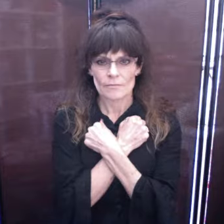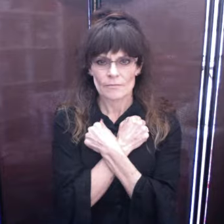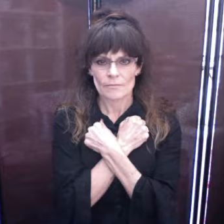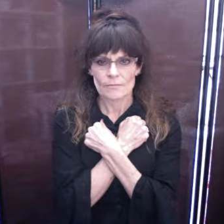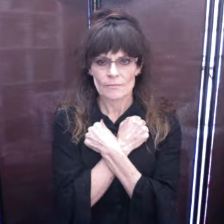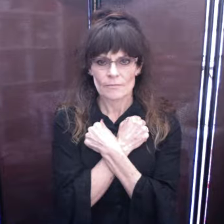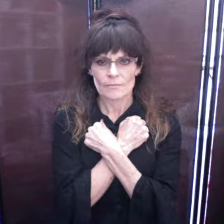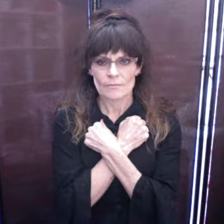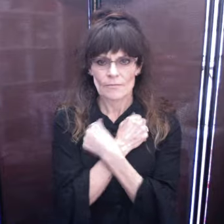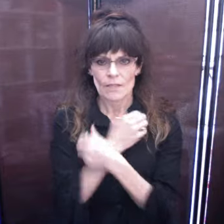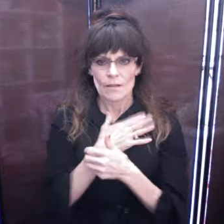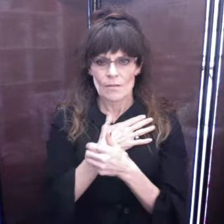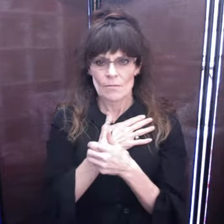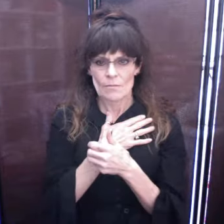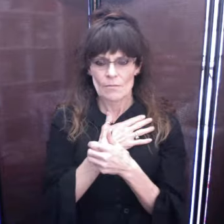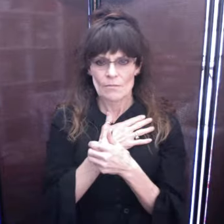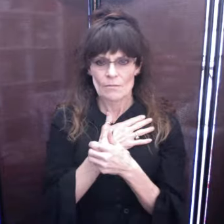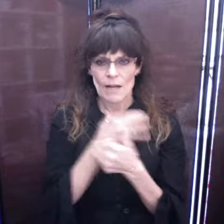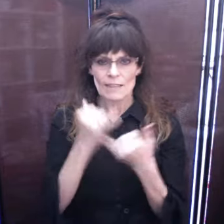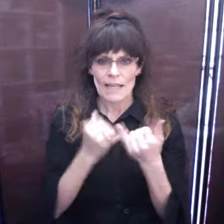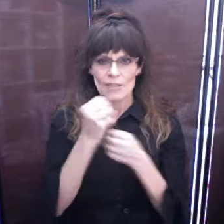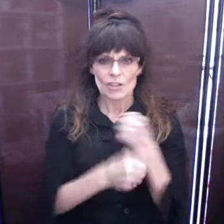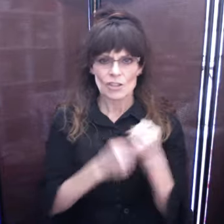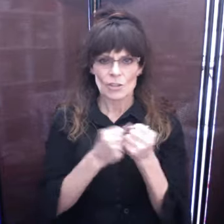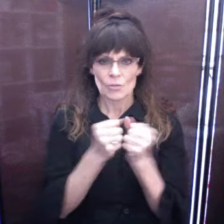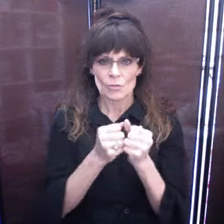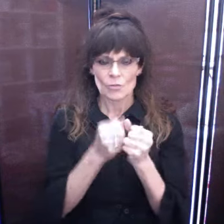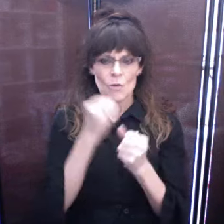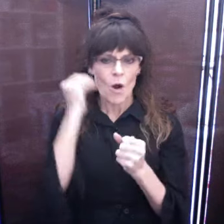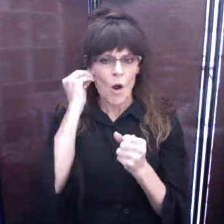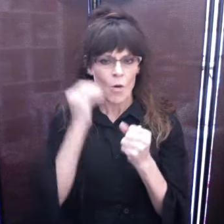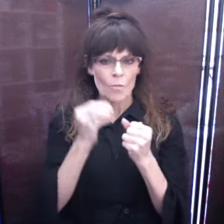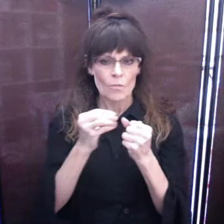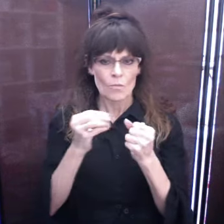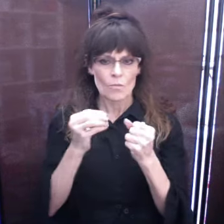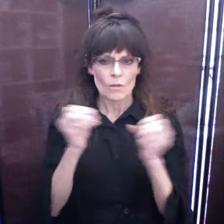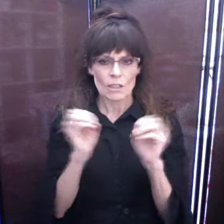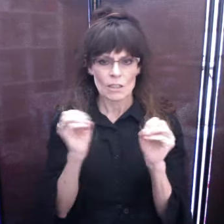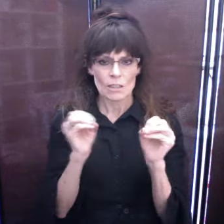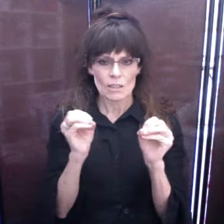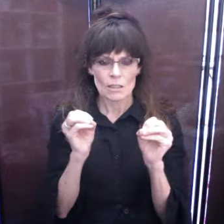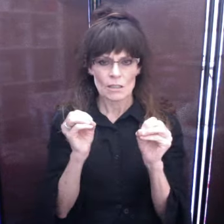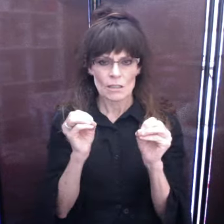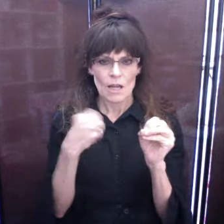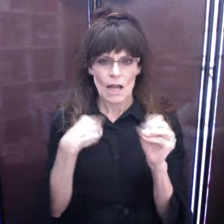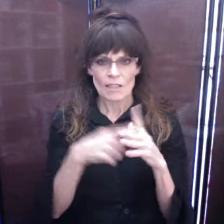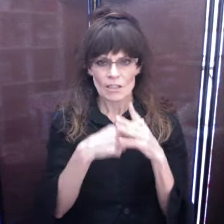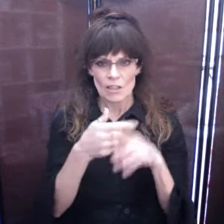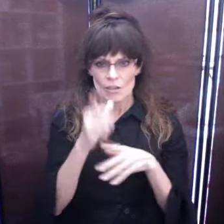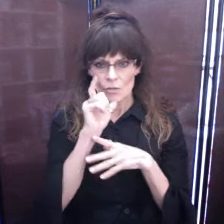My last year homeless, I'll tell you this, a couple things. When I started drinking at 15,